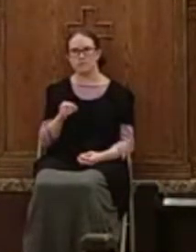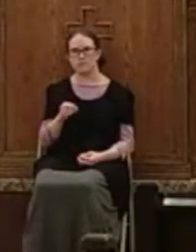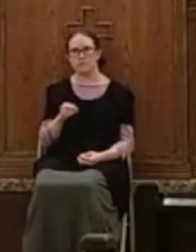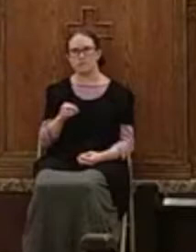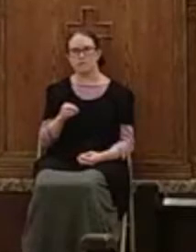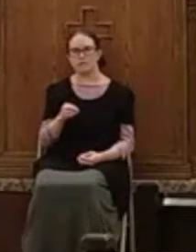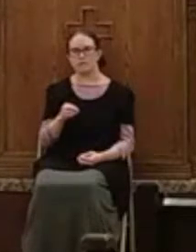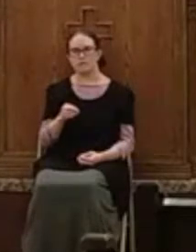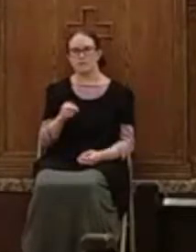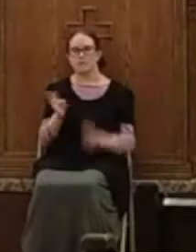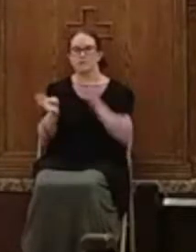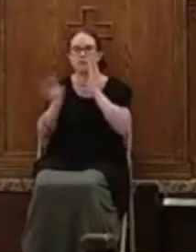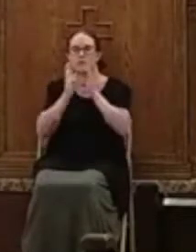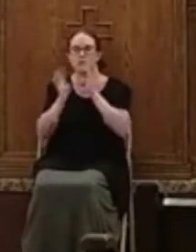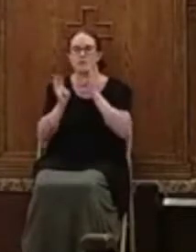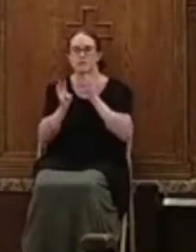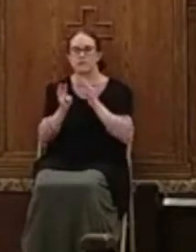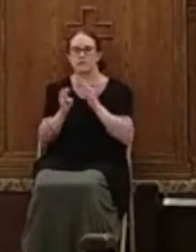it's talking about